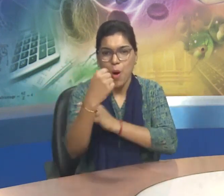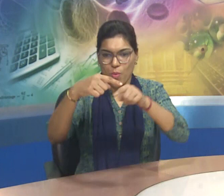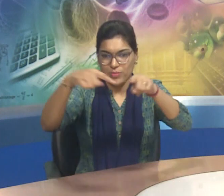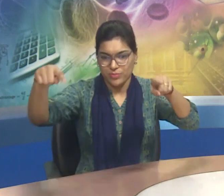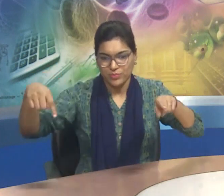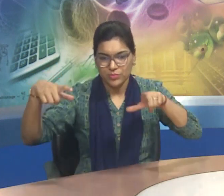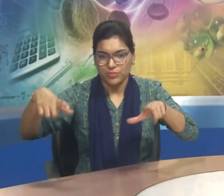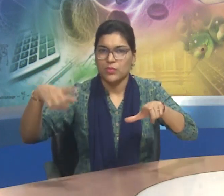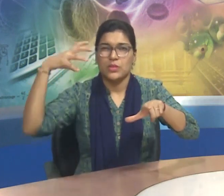We all know that